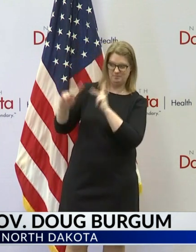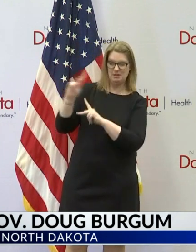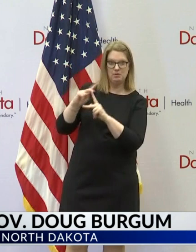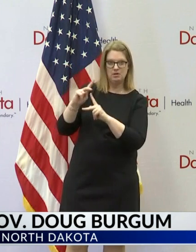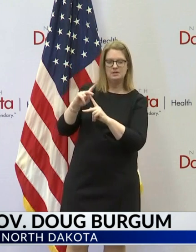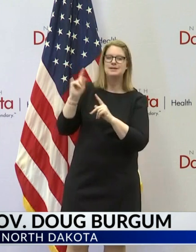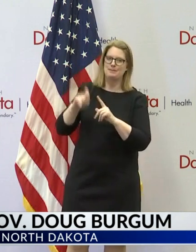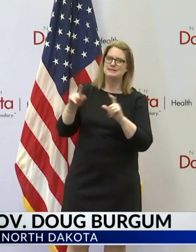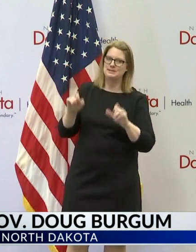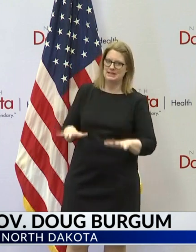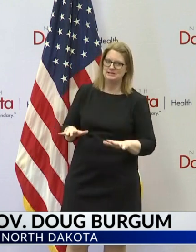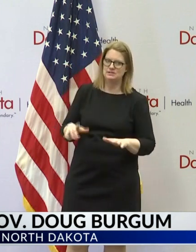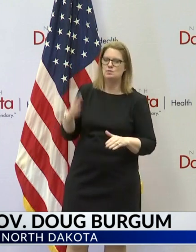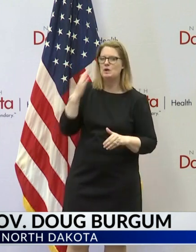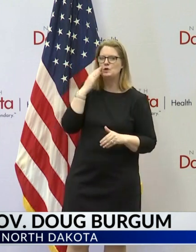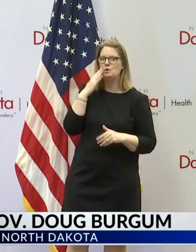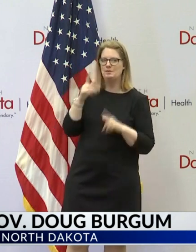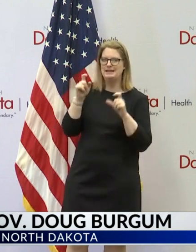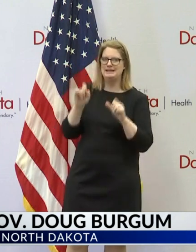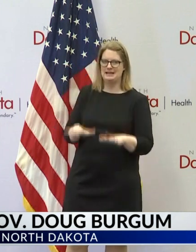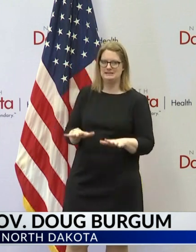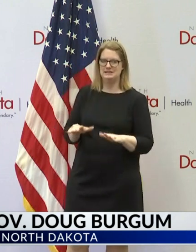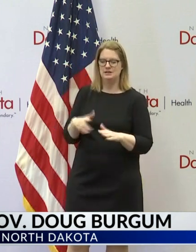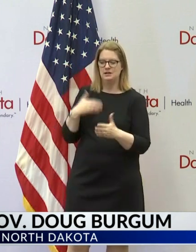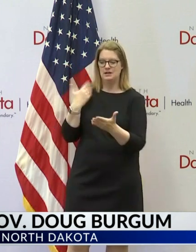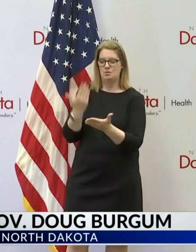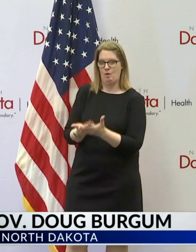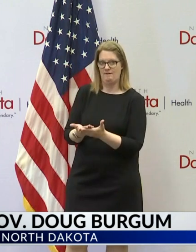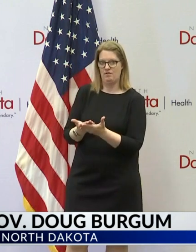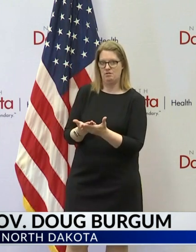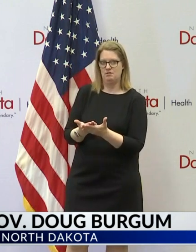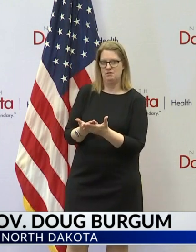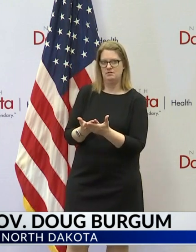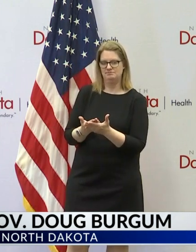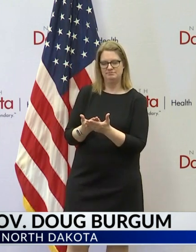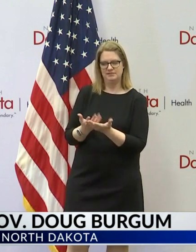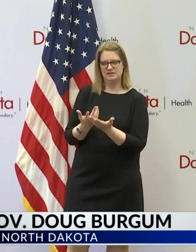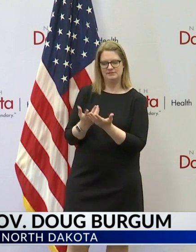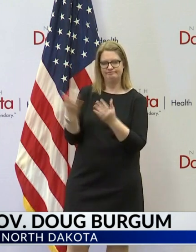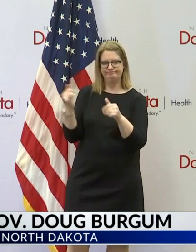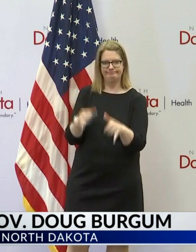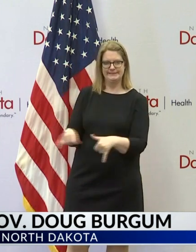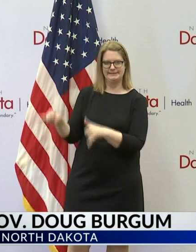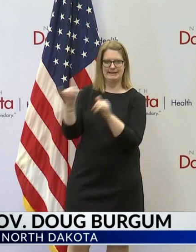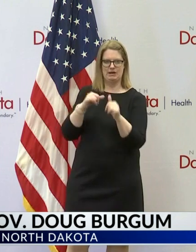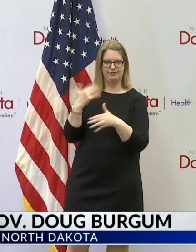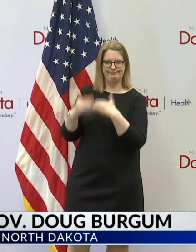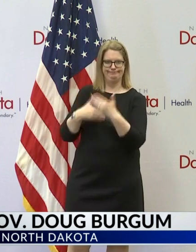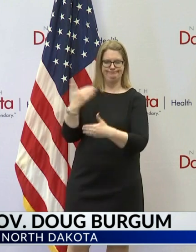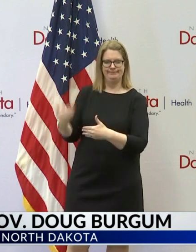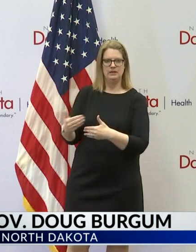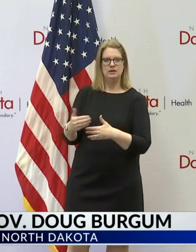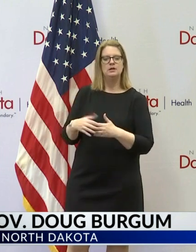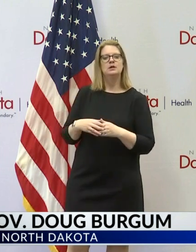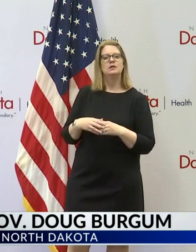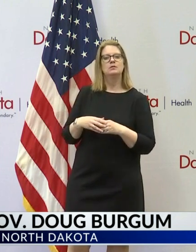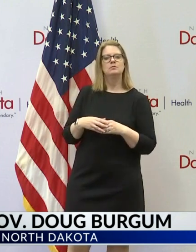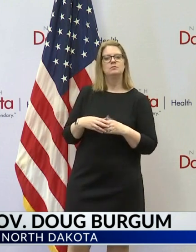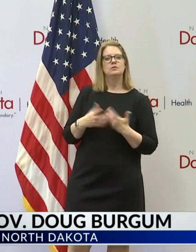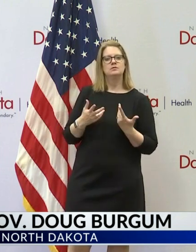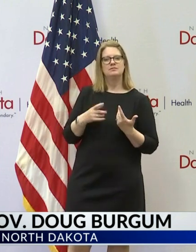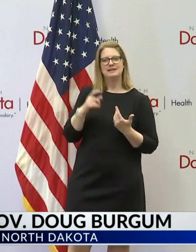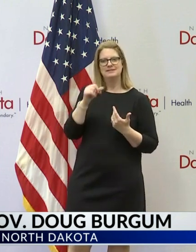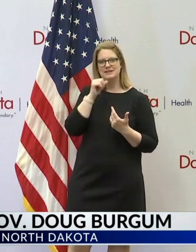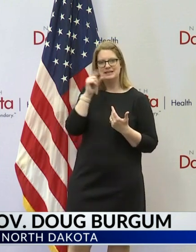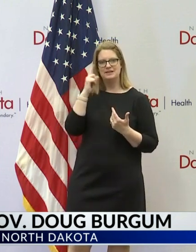we were going to be tested upon arrival as a standard protocol for White House visits, but we thought it wouldn't be a good